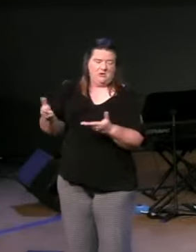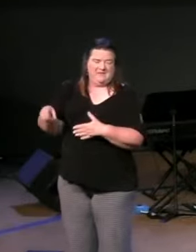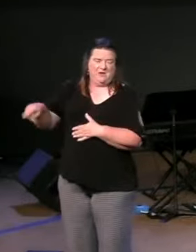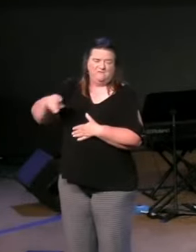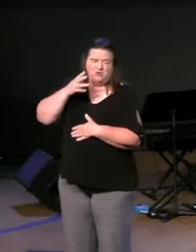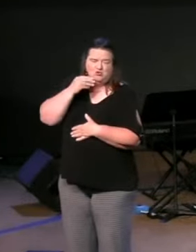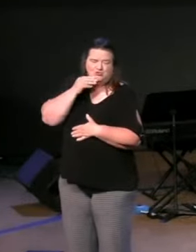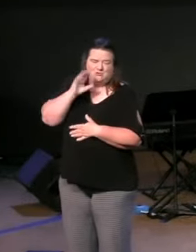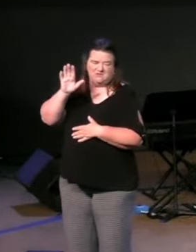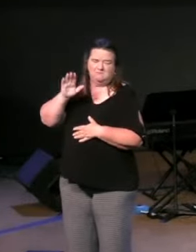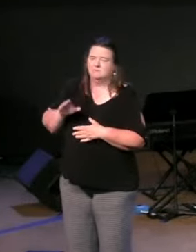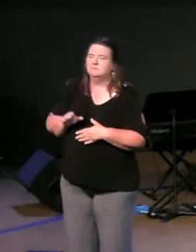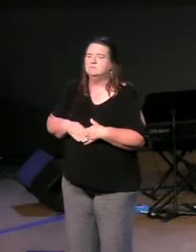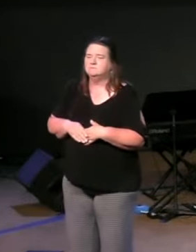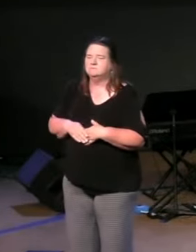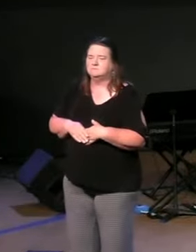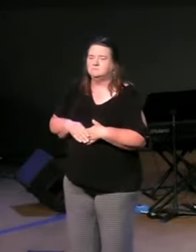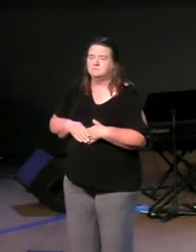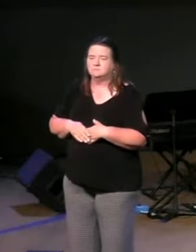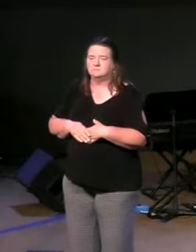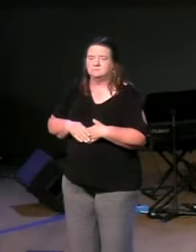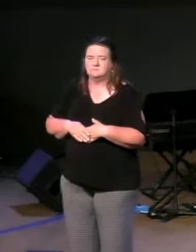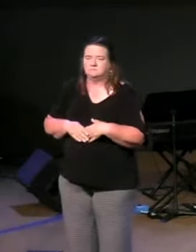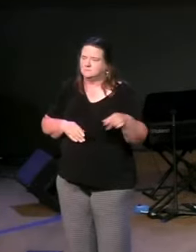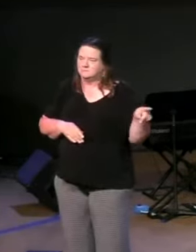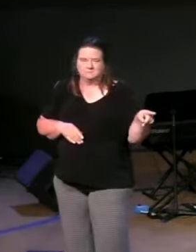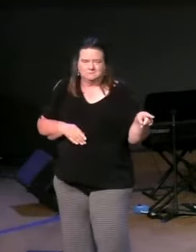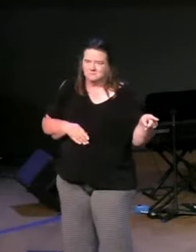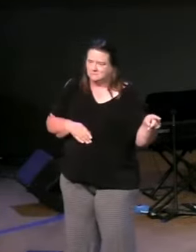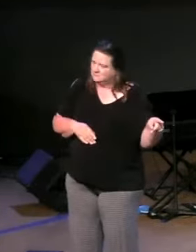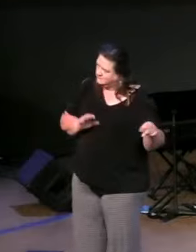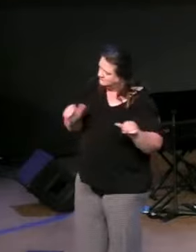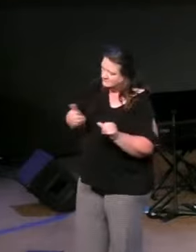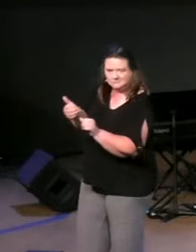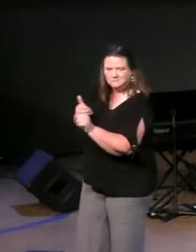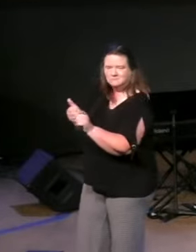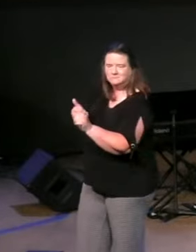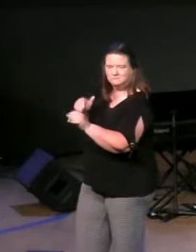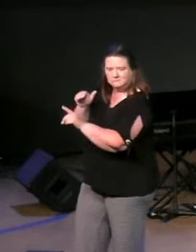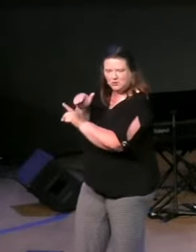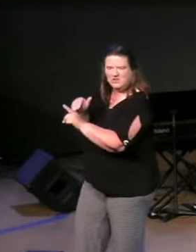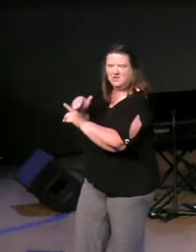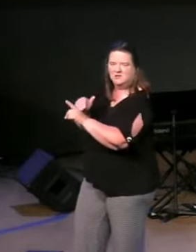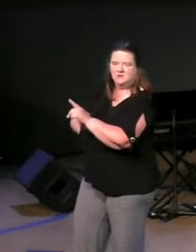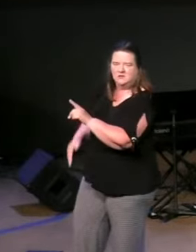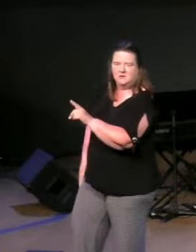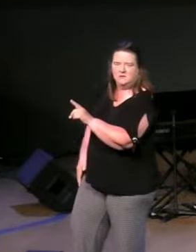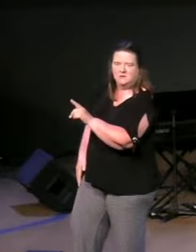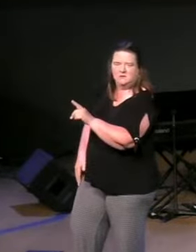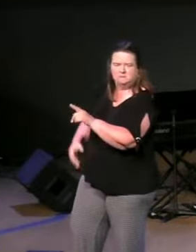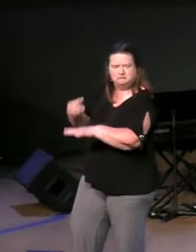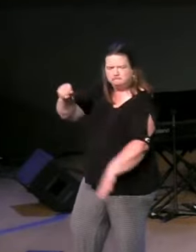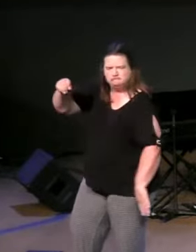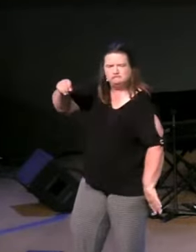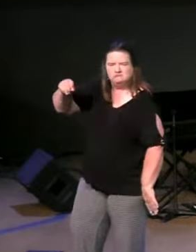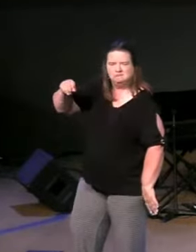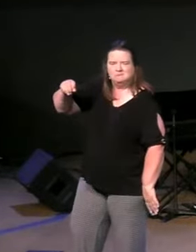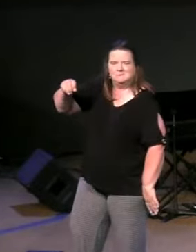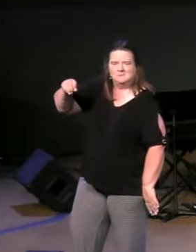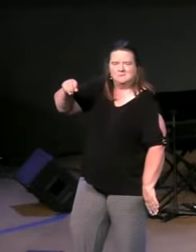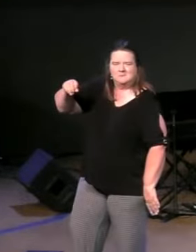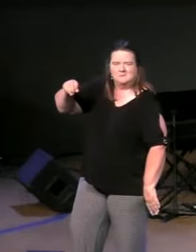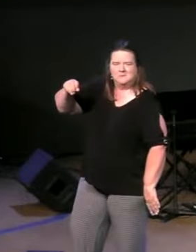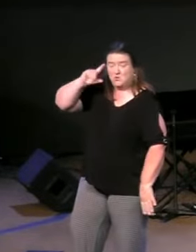for the Jews. But she persists. She is relentless in